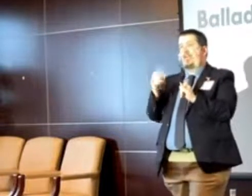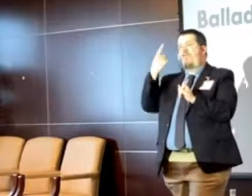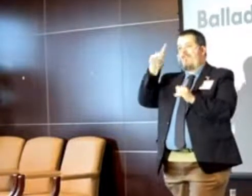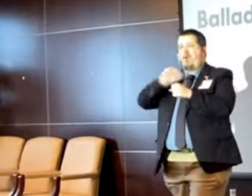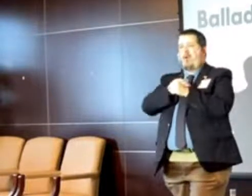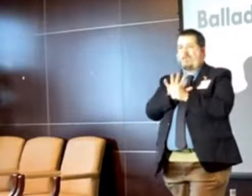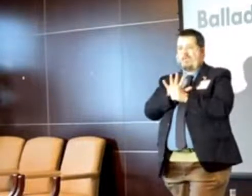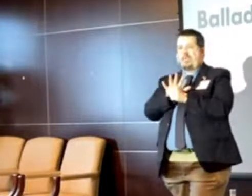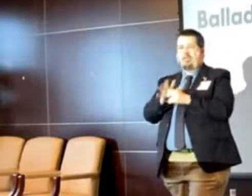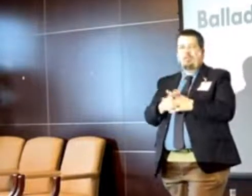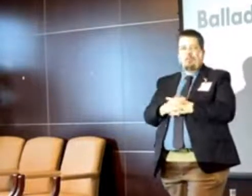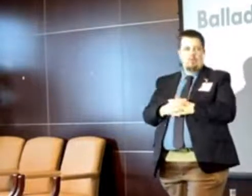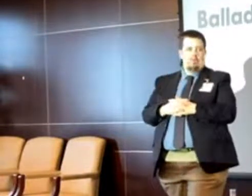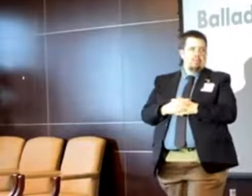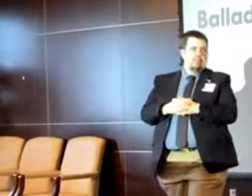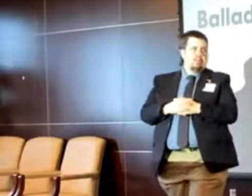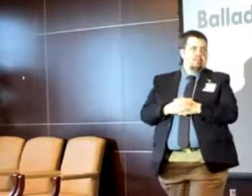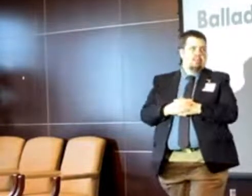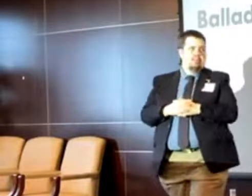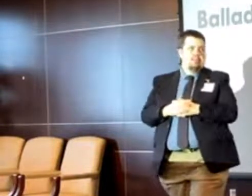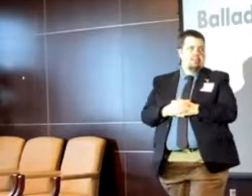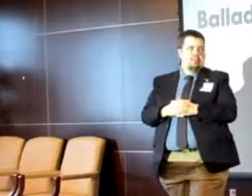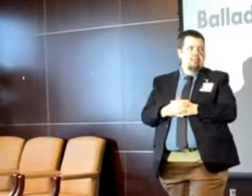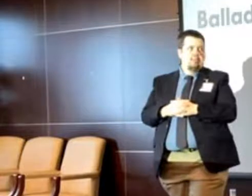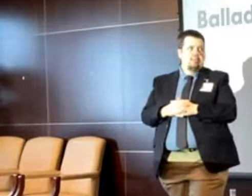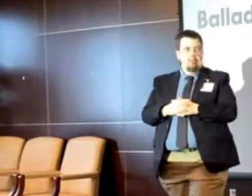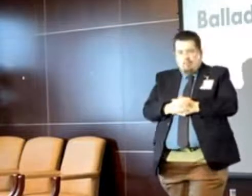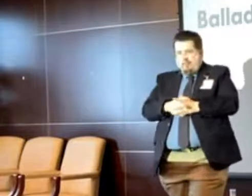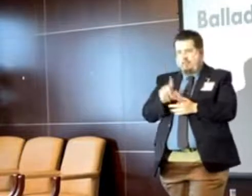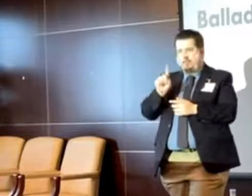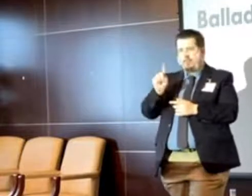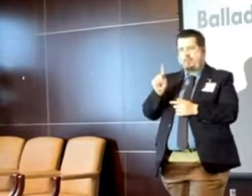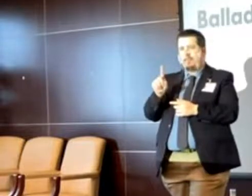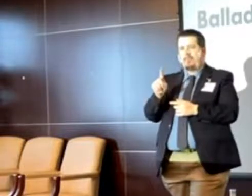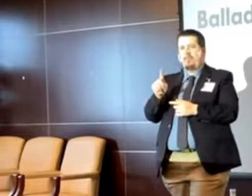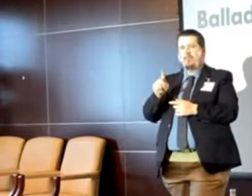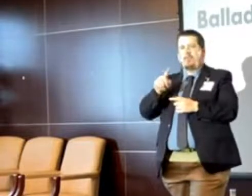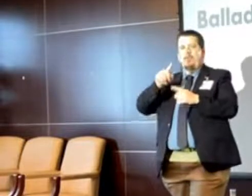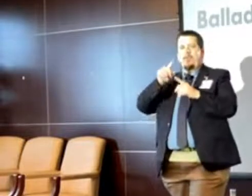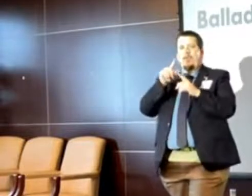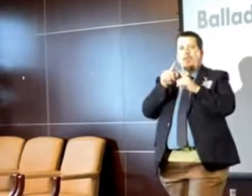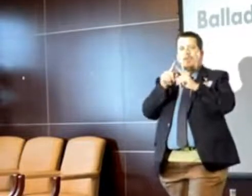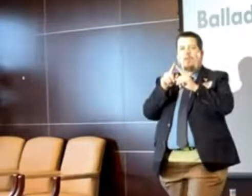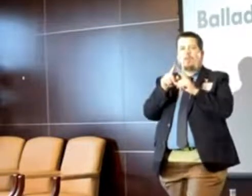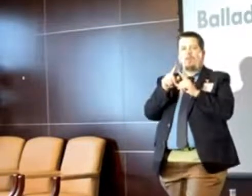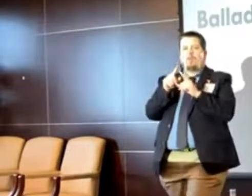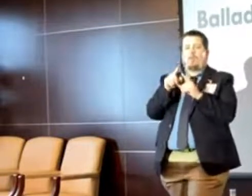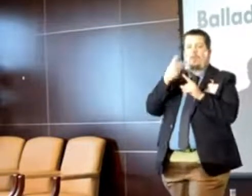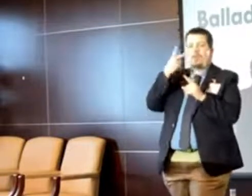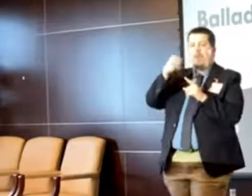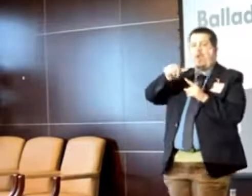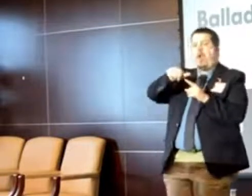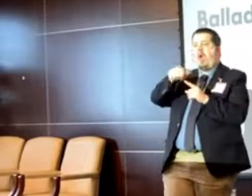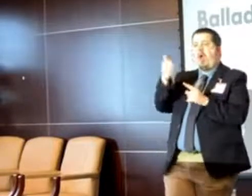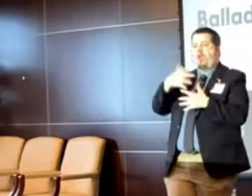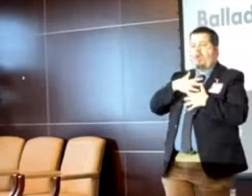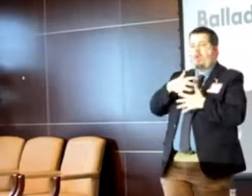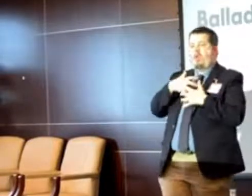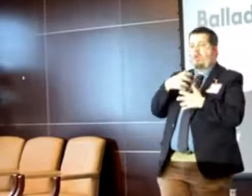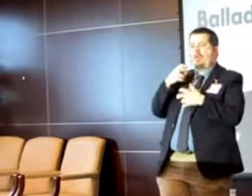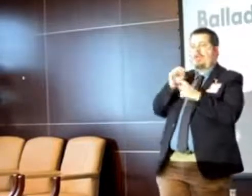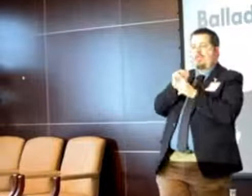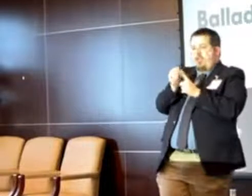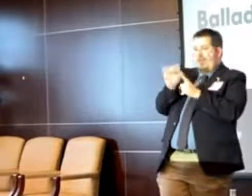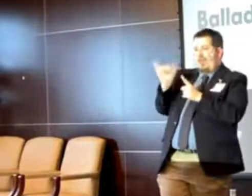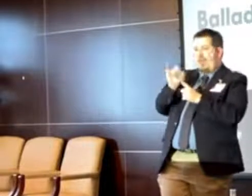COVID. But I think, Jamie, I think the question, correct me if I'm wrong, RSV. Are you saying other respiratory conditions